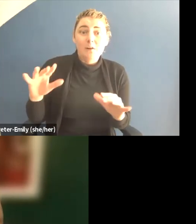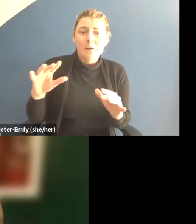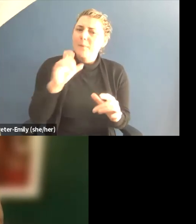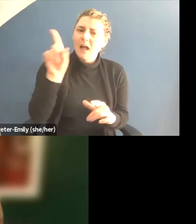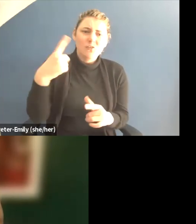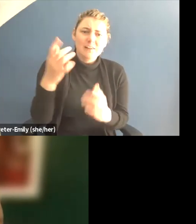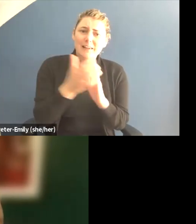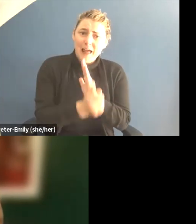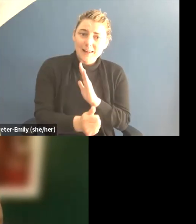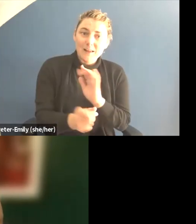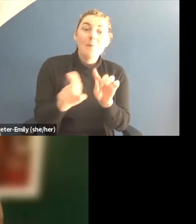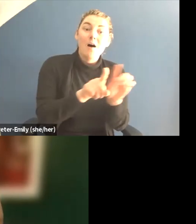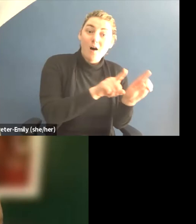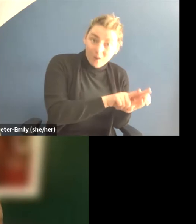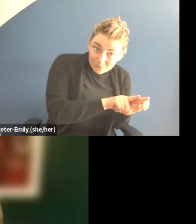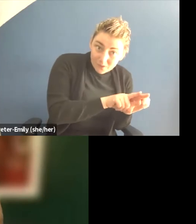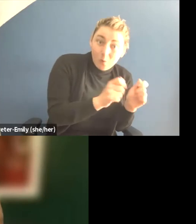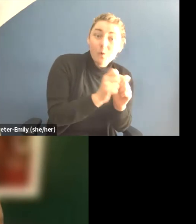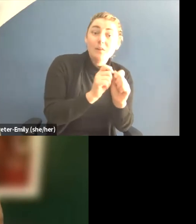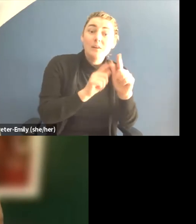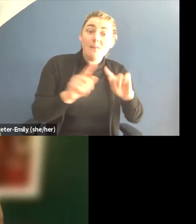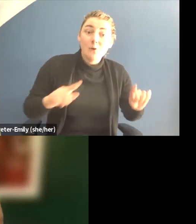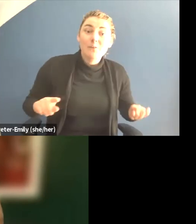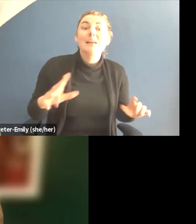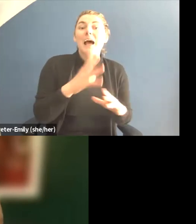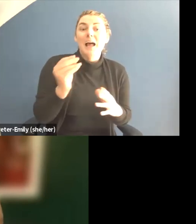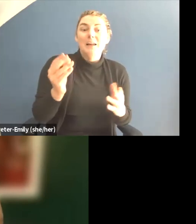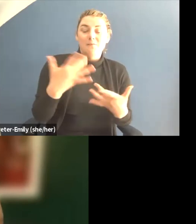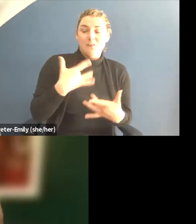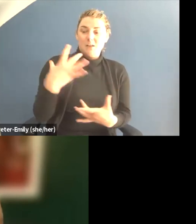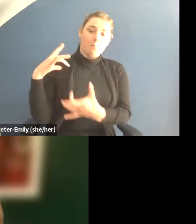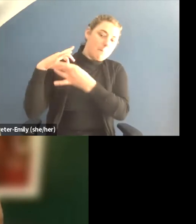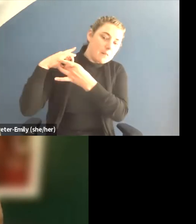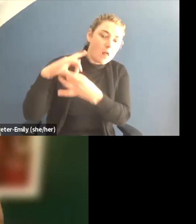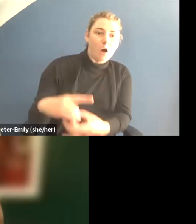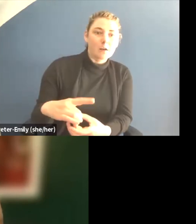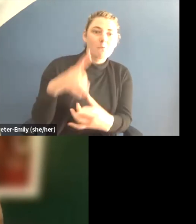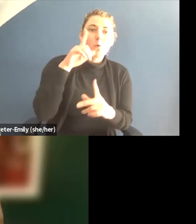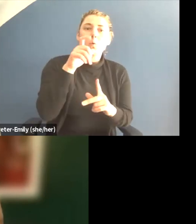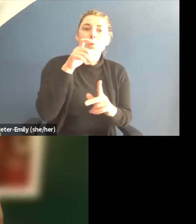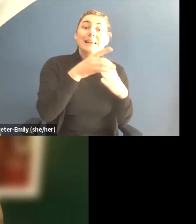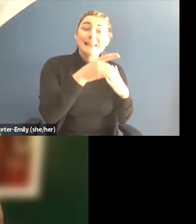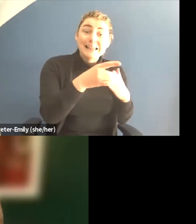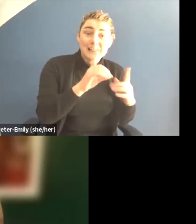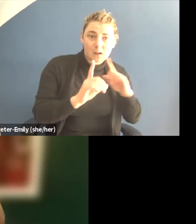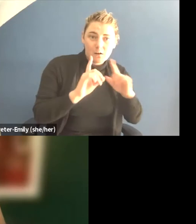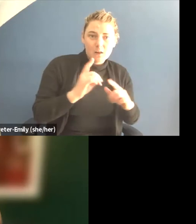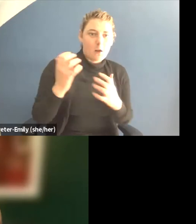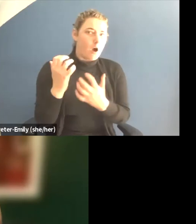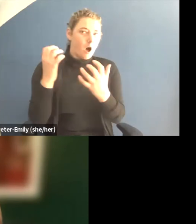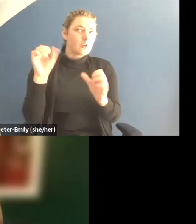talent, but with diversity and belonging for those who led and hosted conversations. That audiences